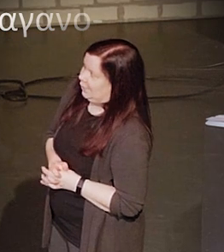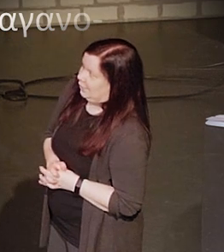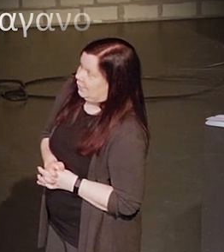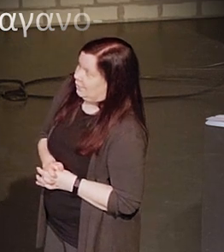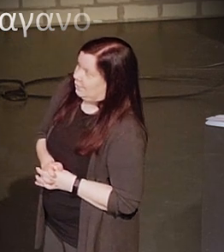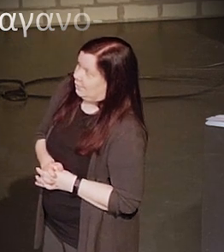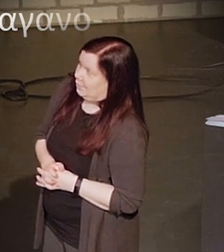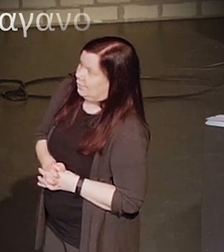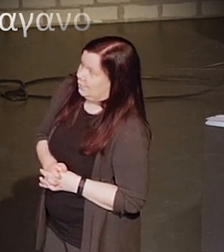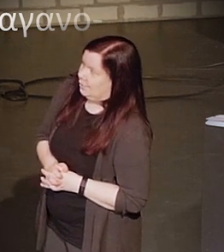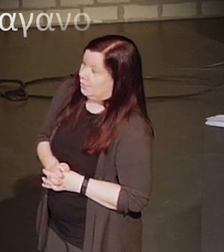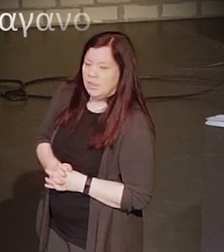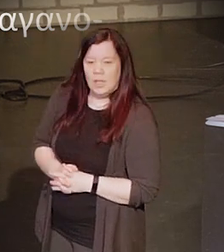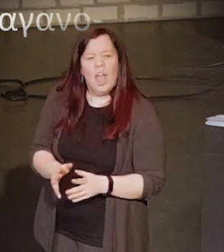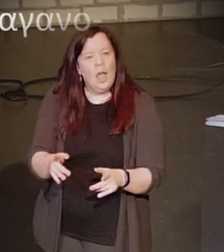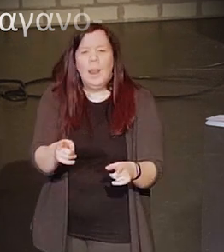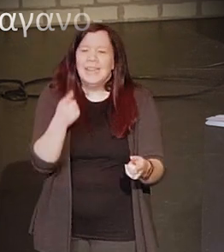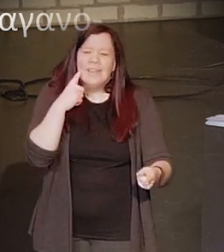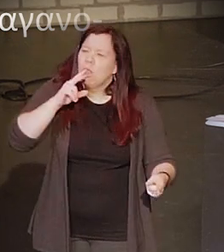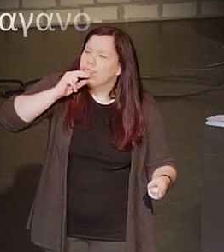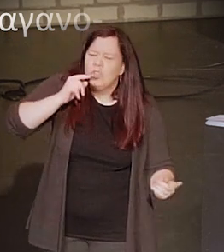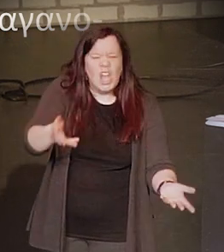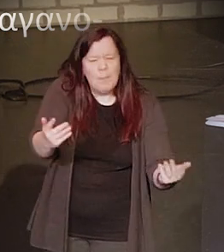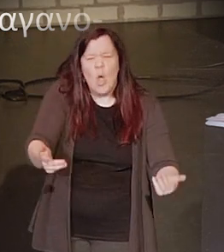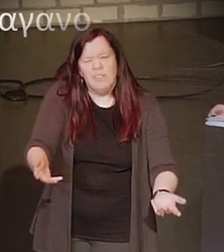I think we've got a minute to try and say it all together.